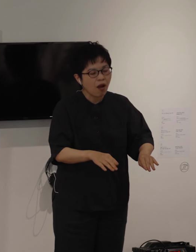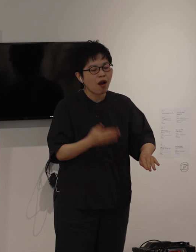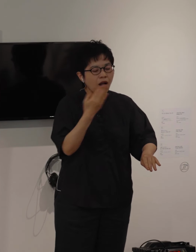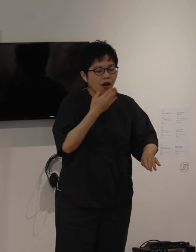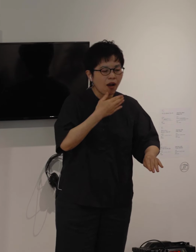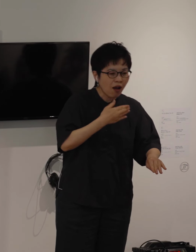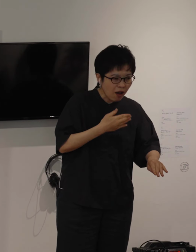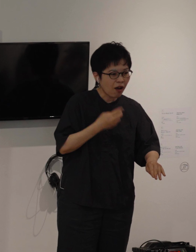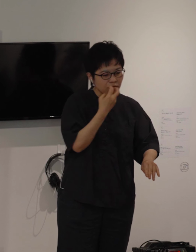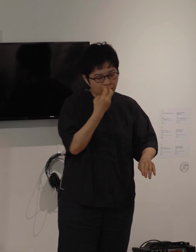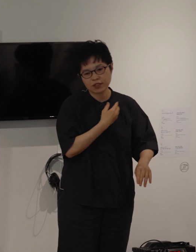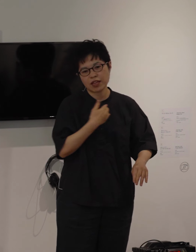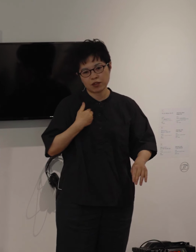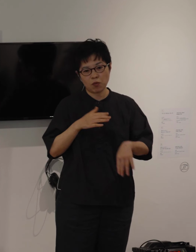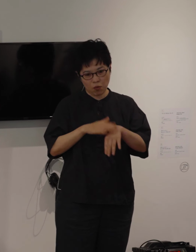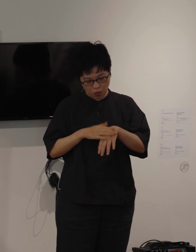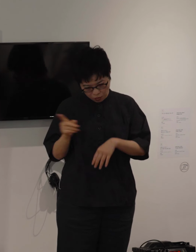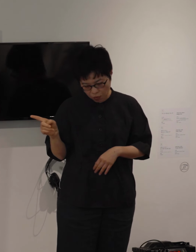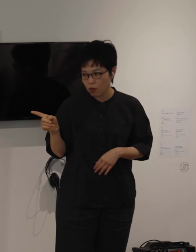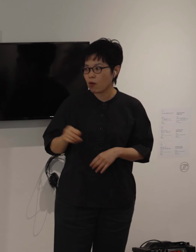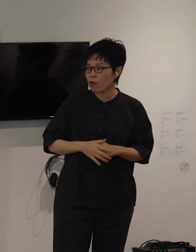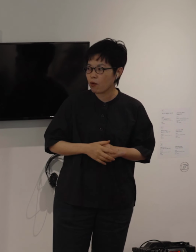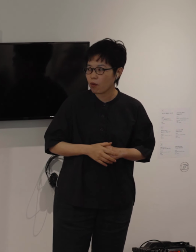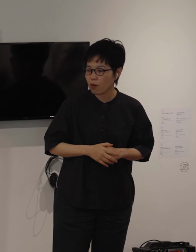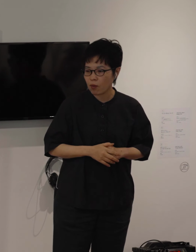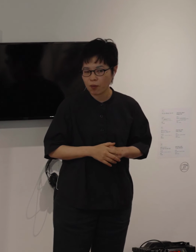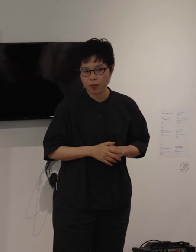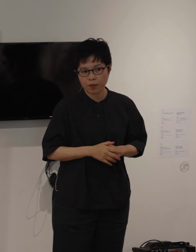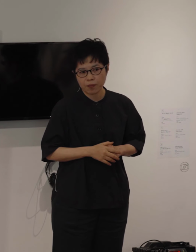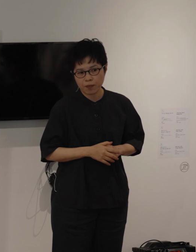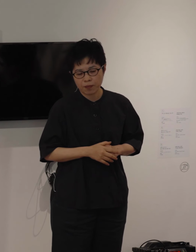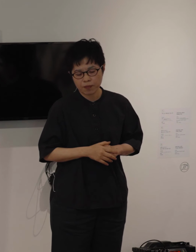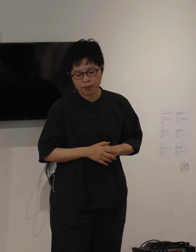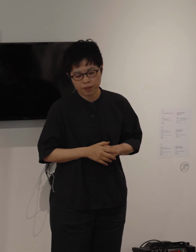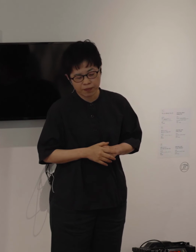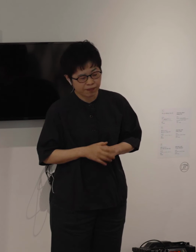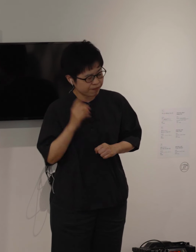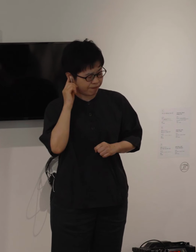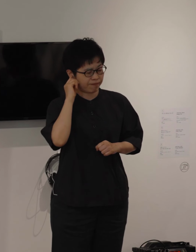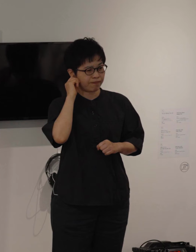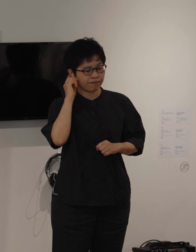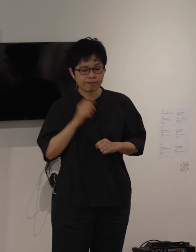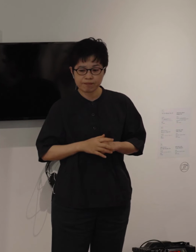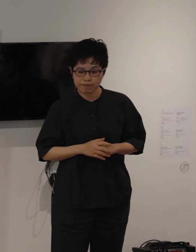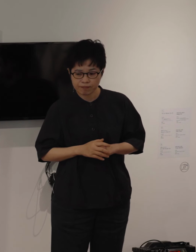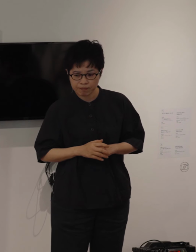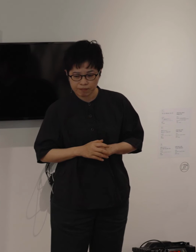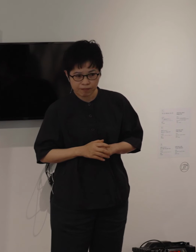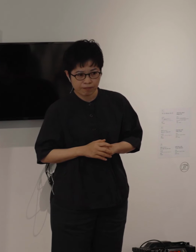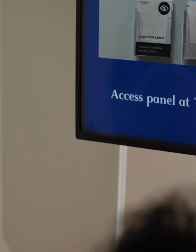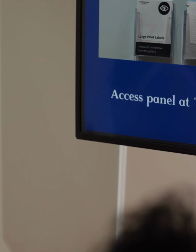also be a sign language video which they're filming this week, which will be in the space. And there is an easy read